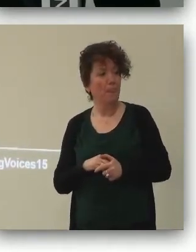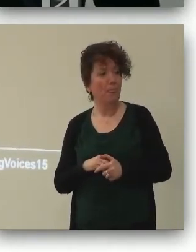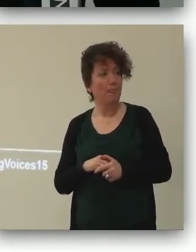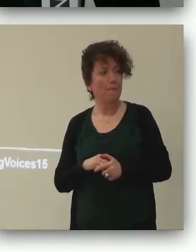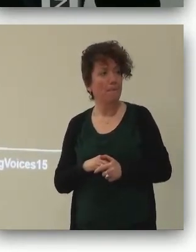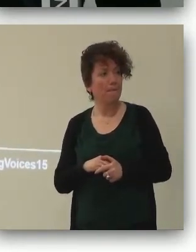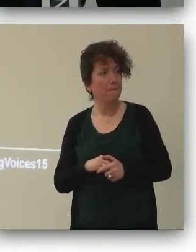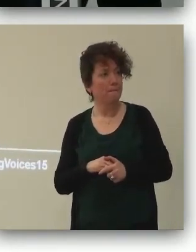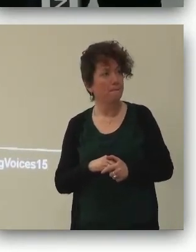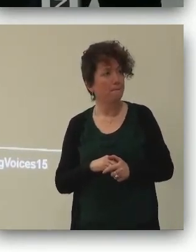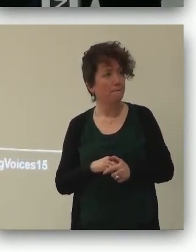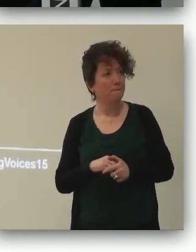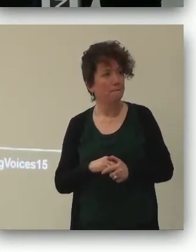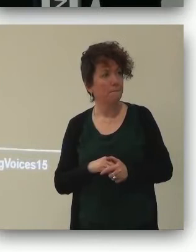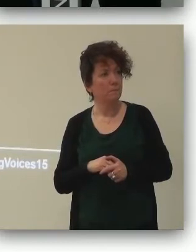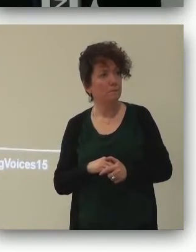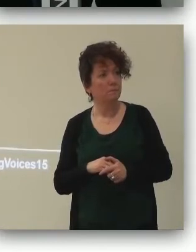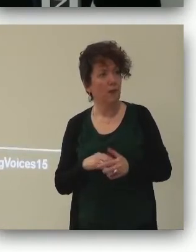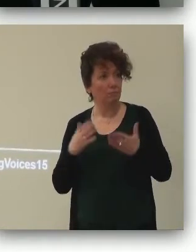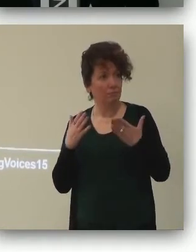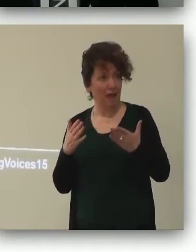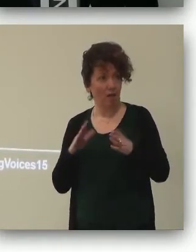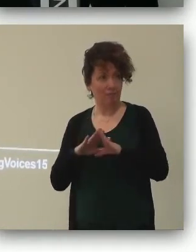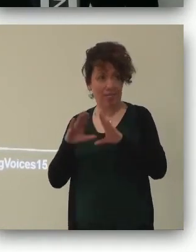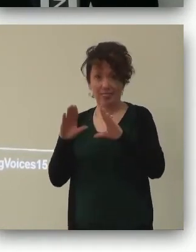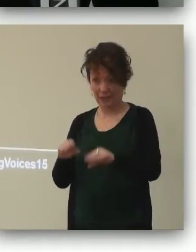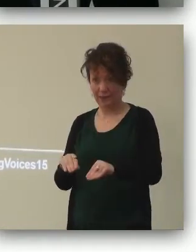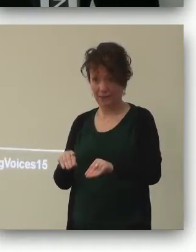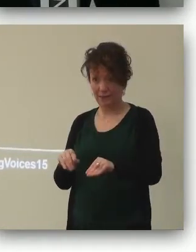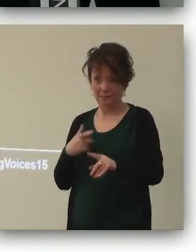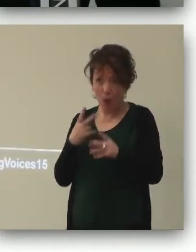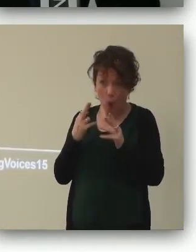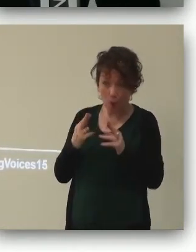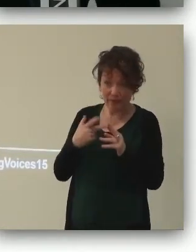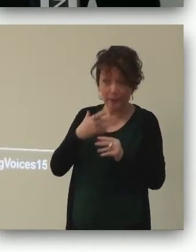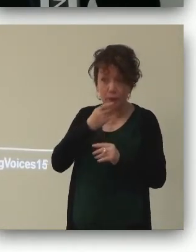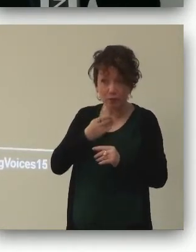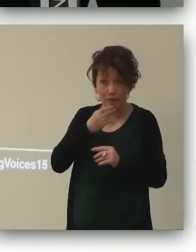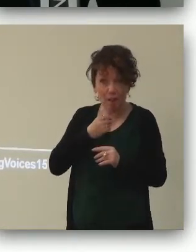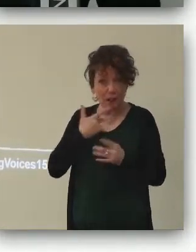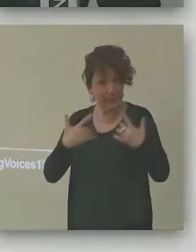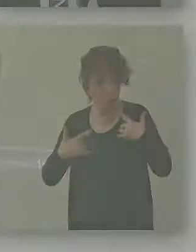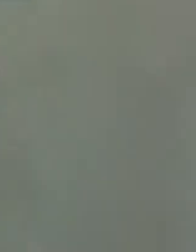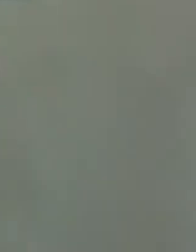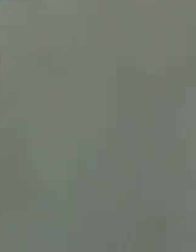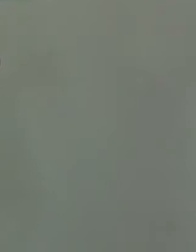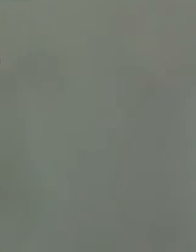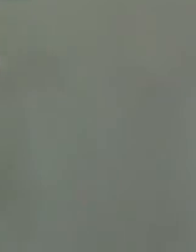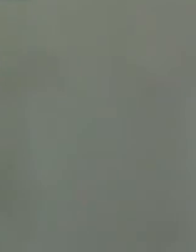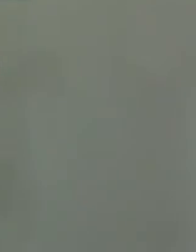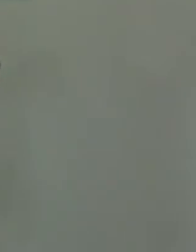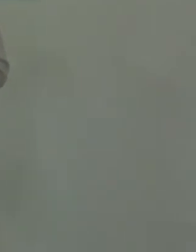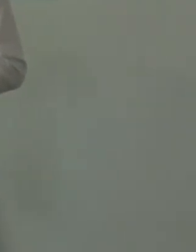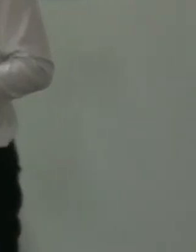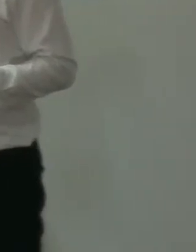So, we've now come to the end of the session. I hope it's been useful and interesting, and